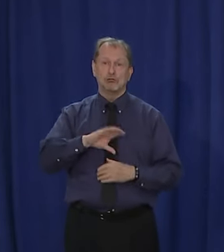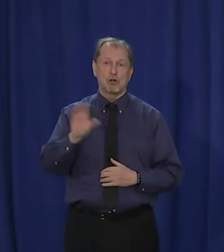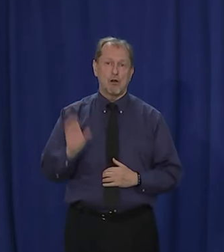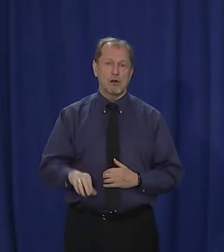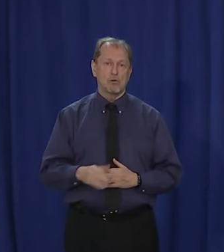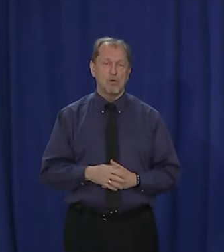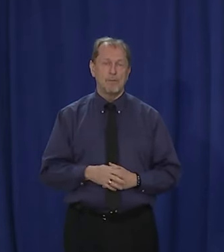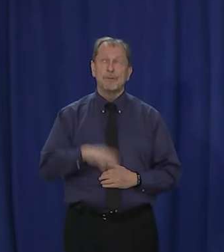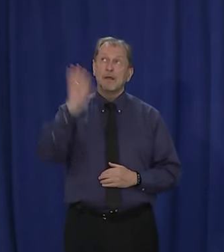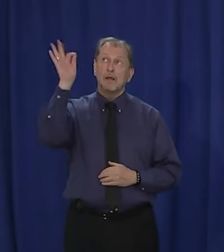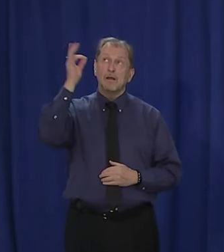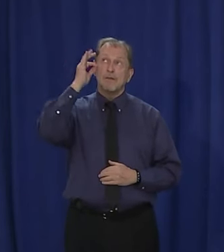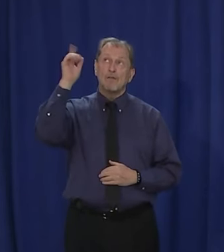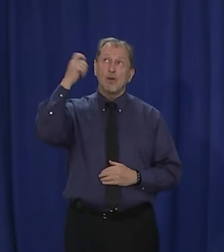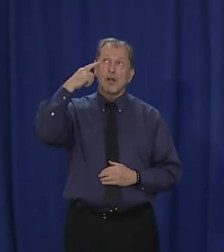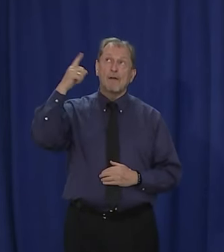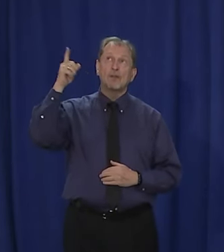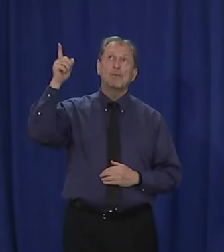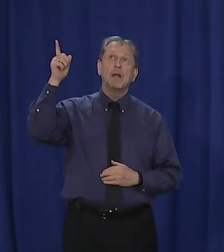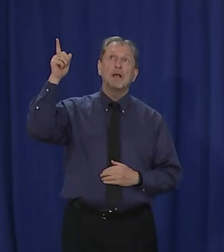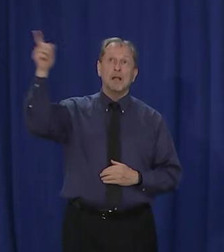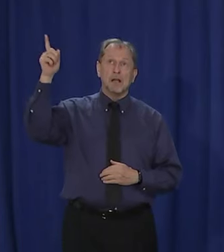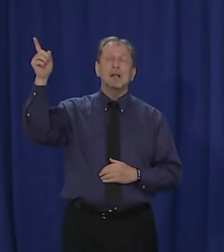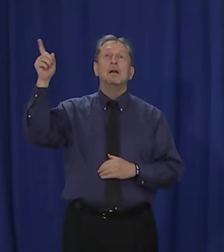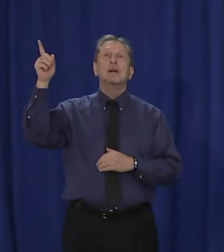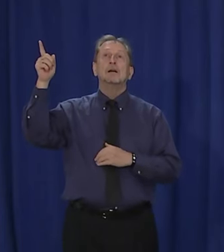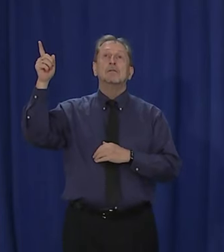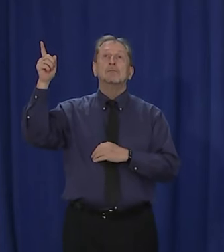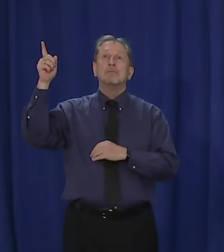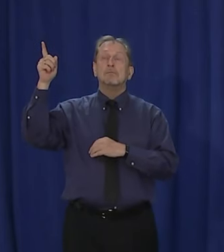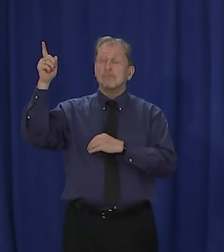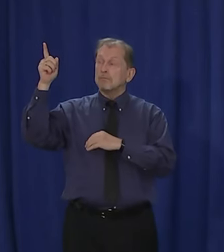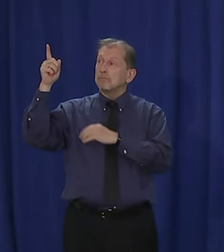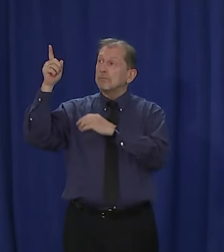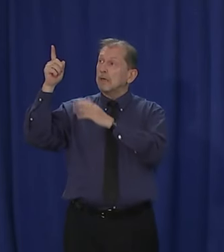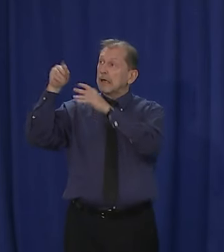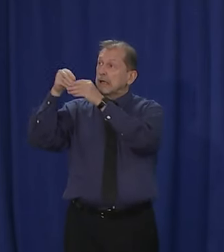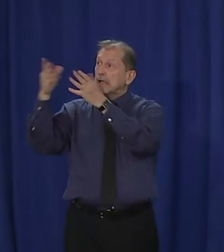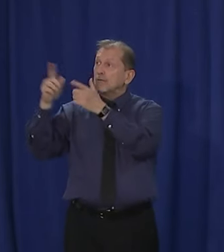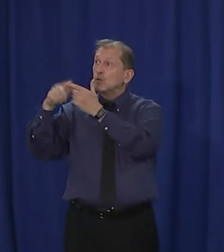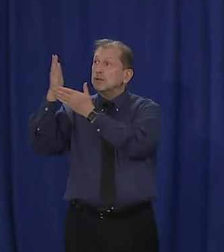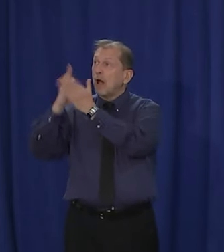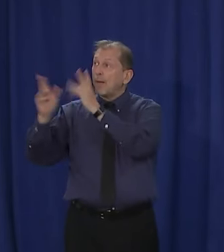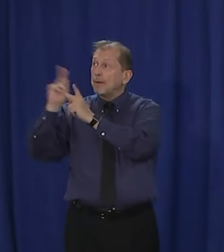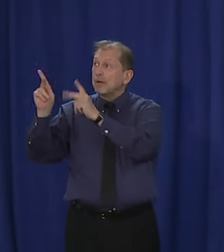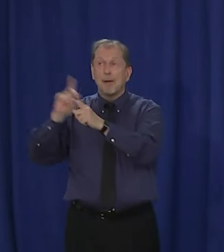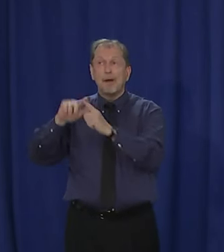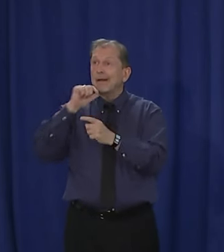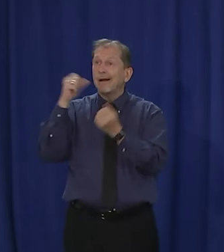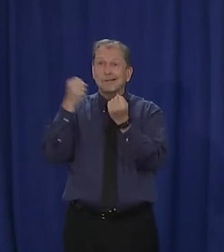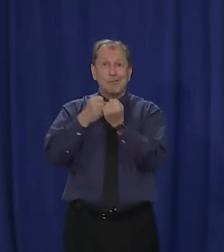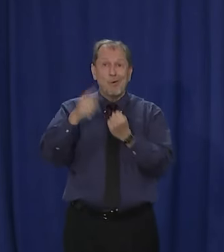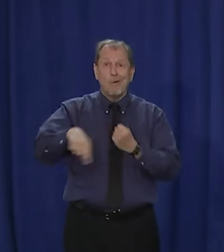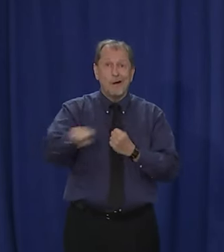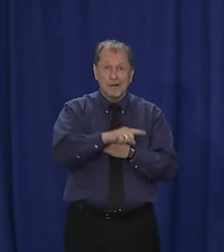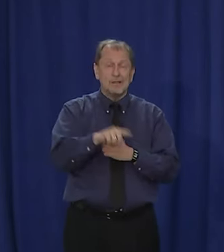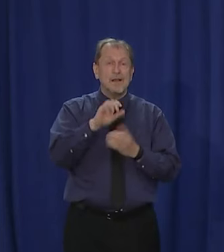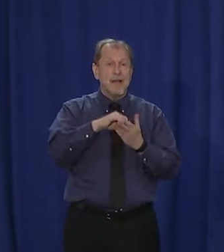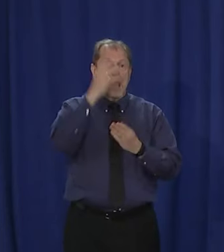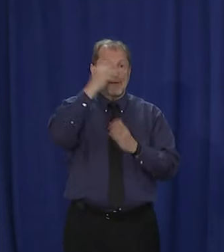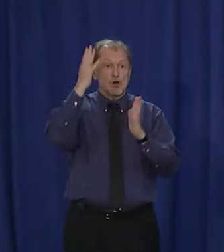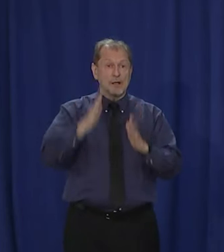While the federal government hasn't made all of its COVID-related benefits available to our nation's immigrants, the executive order I